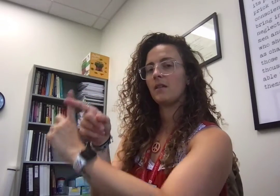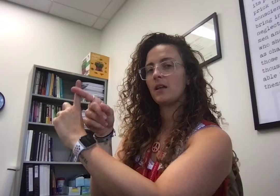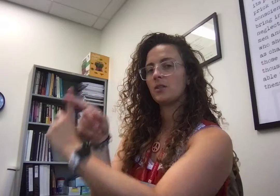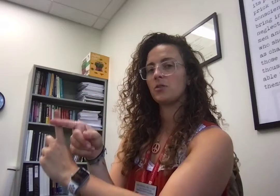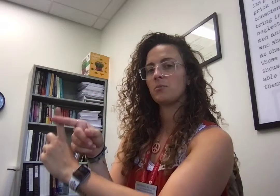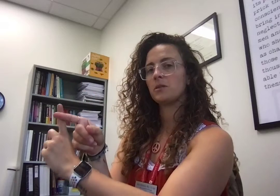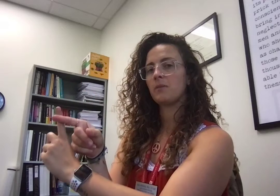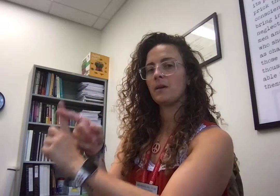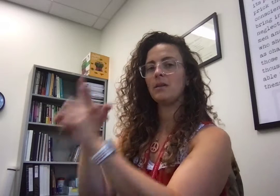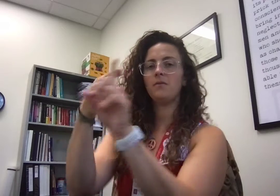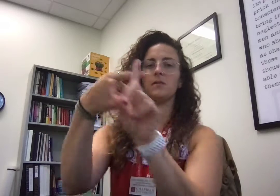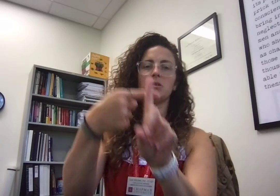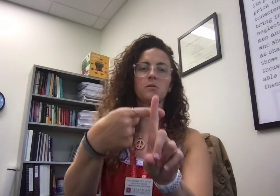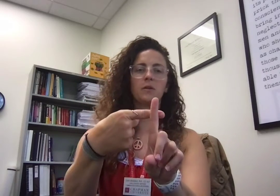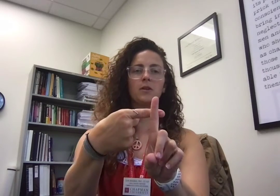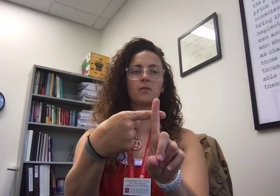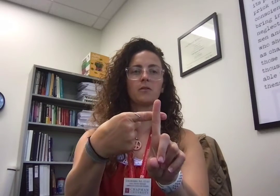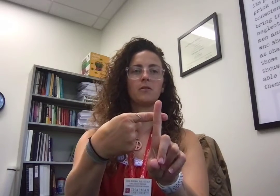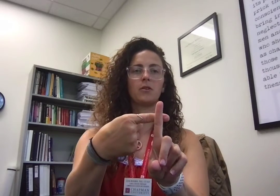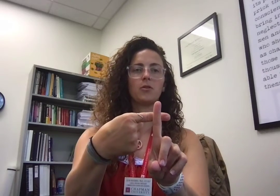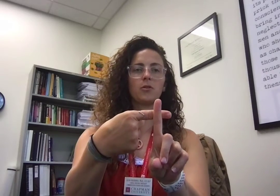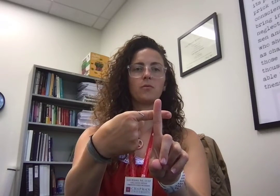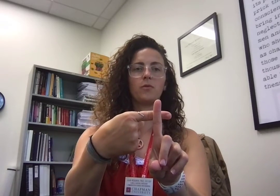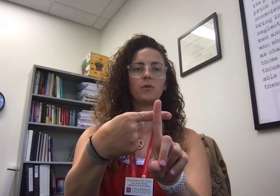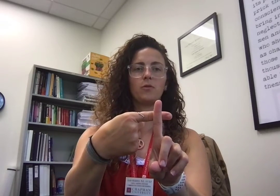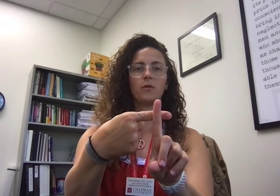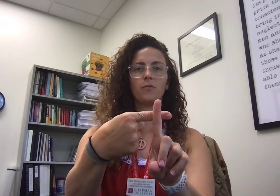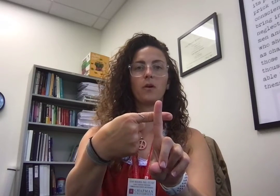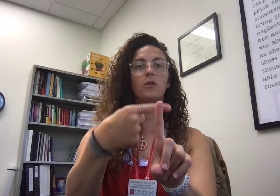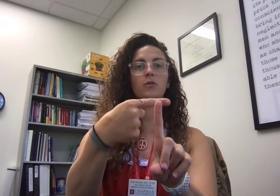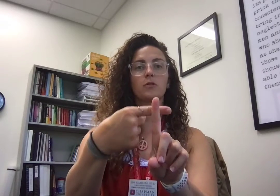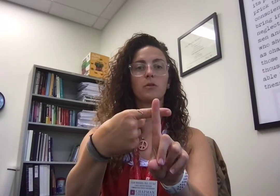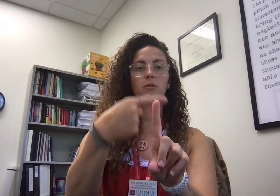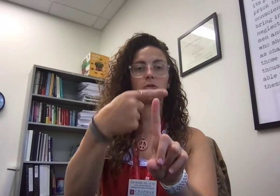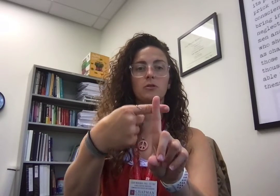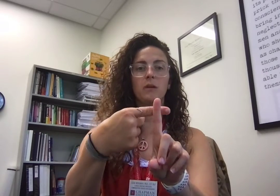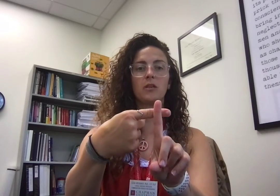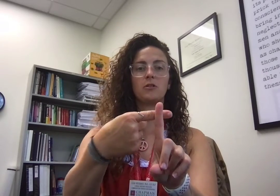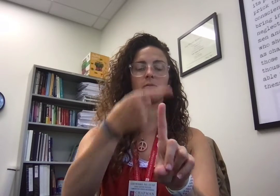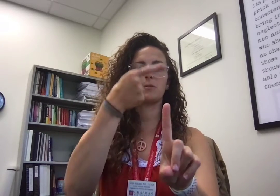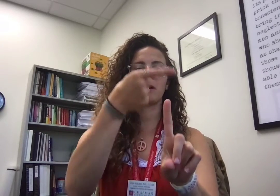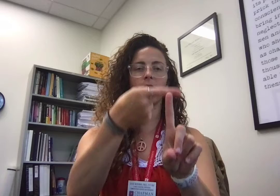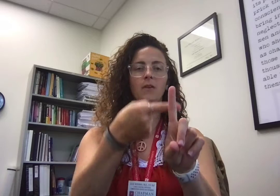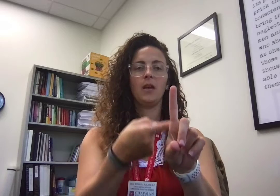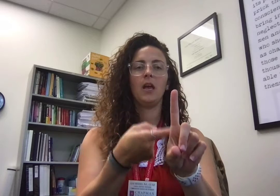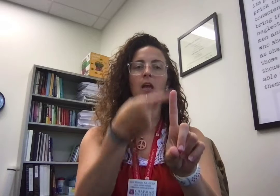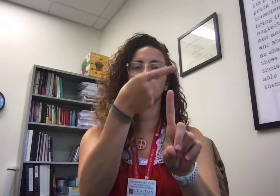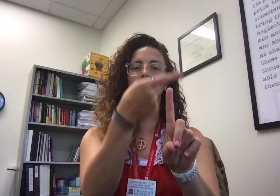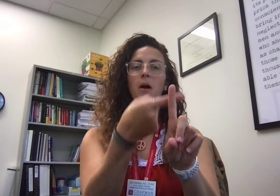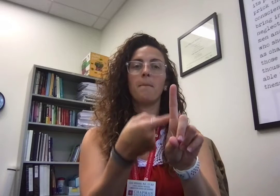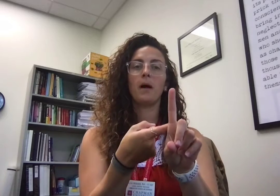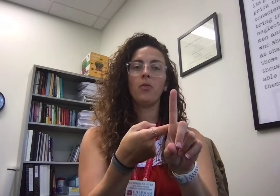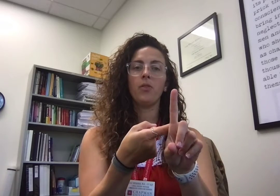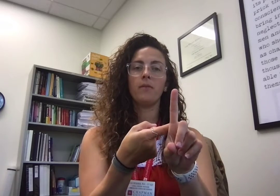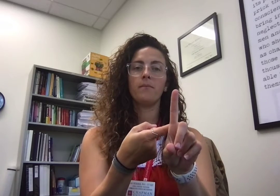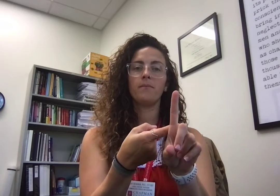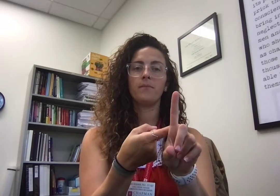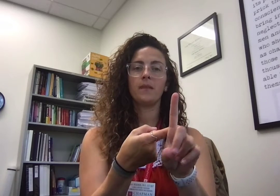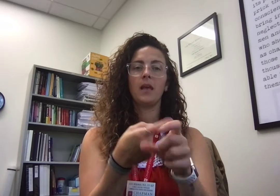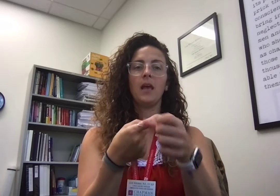that's your perspective. This would be your view, rather the person you're speaking to's perspective. You're doing a month. And